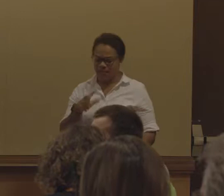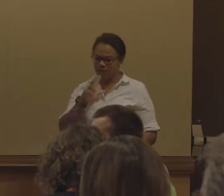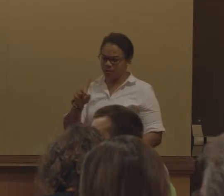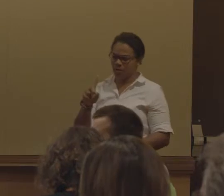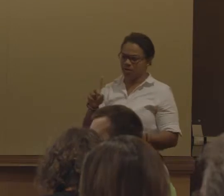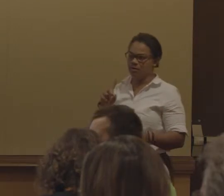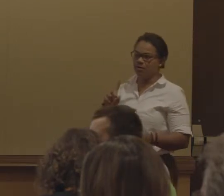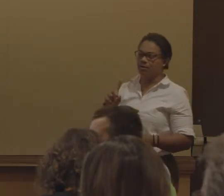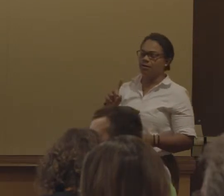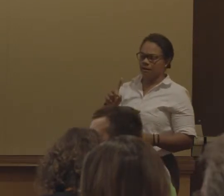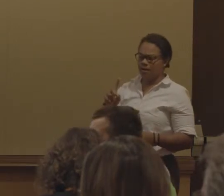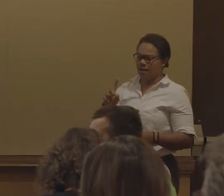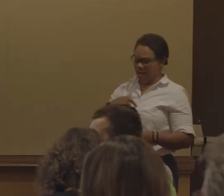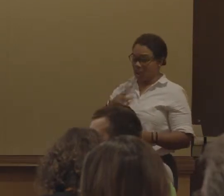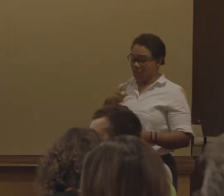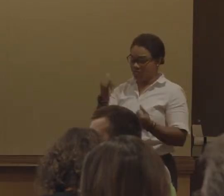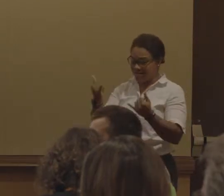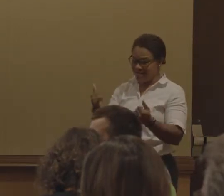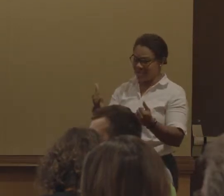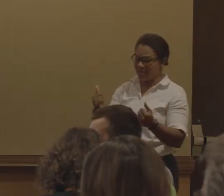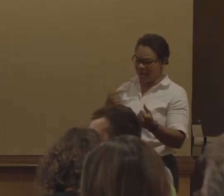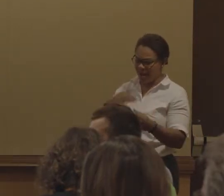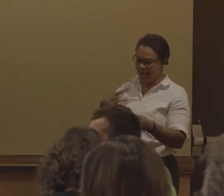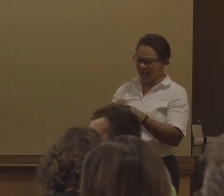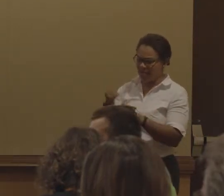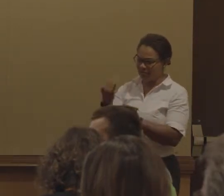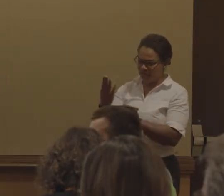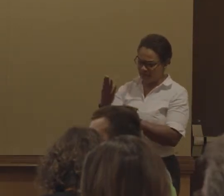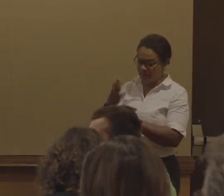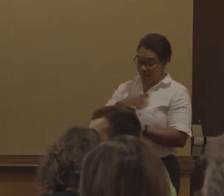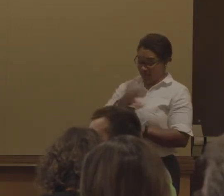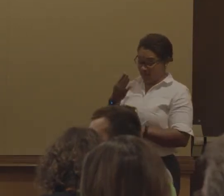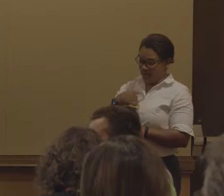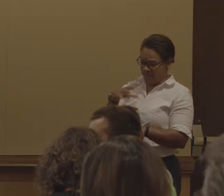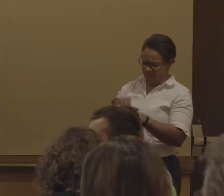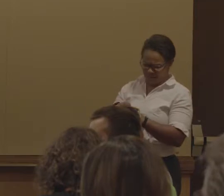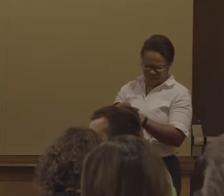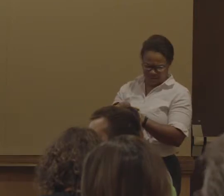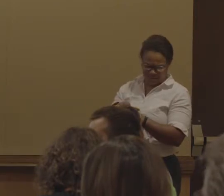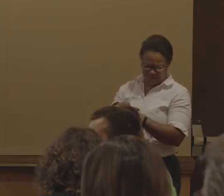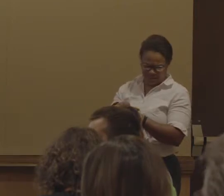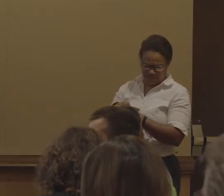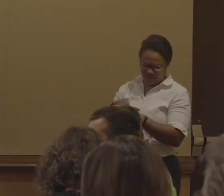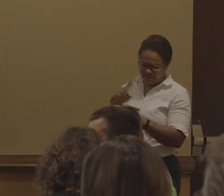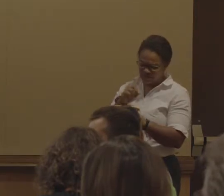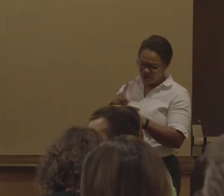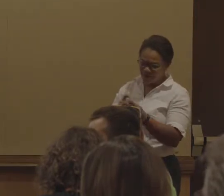a good point. I'm 21 years old right now, and I've been in this job, in my job, I've been in Christian